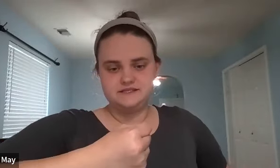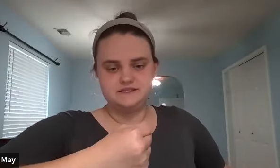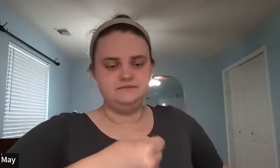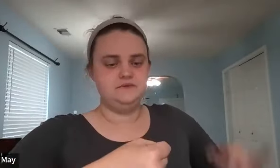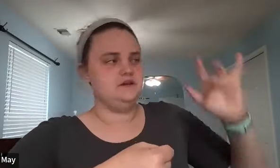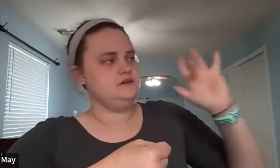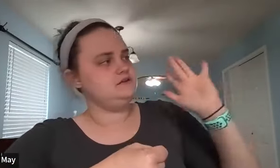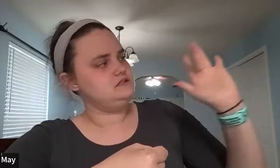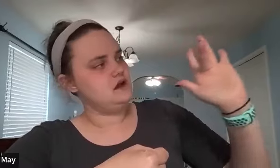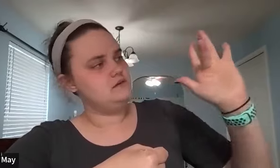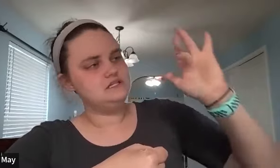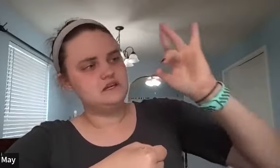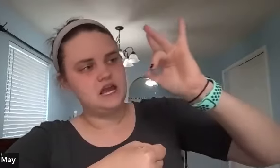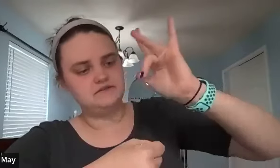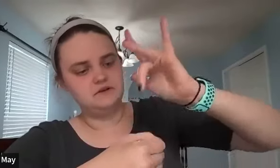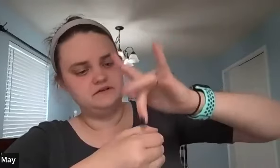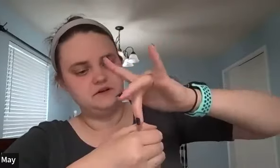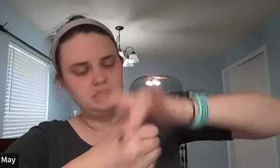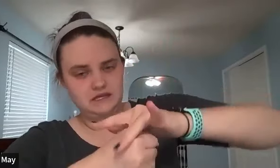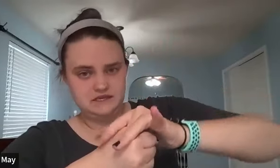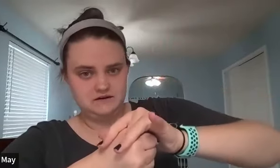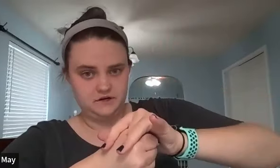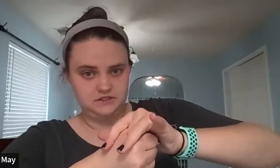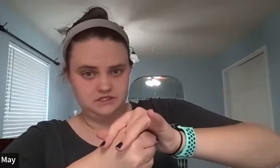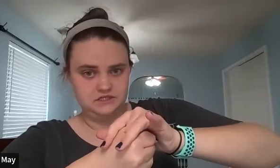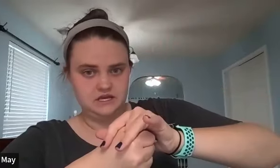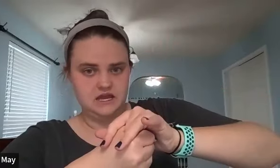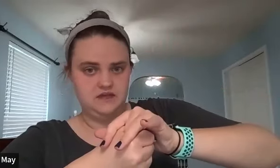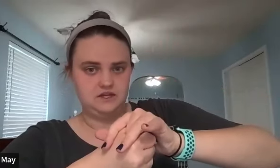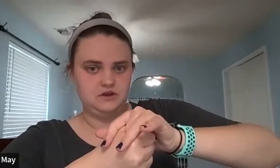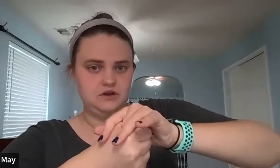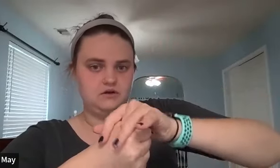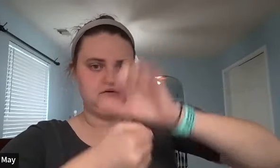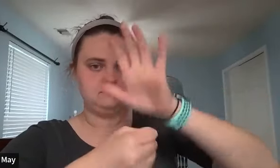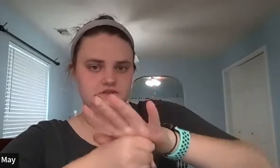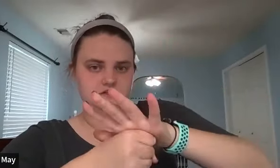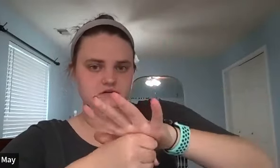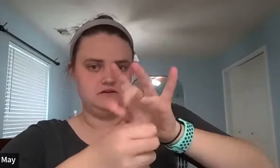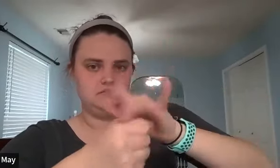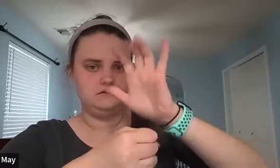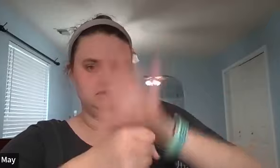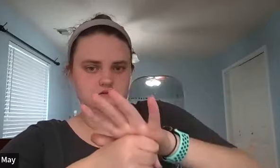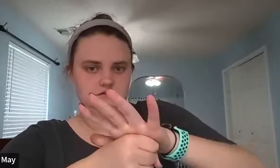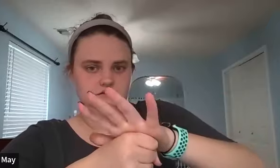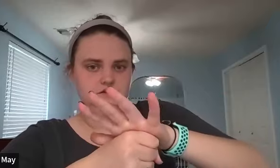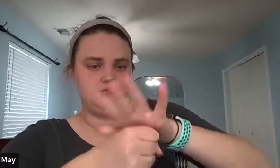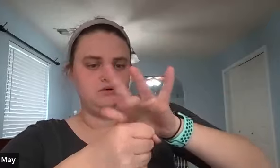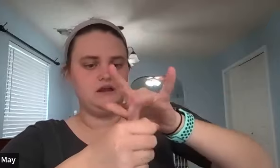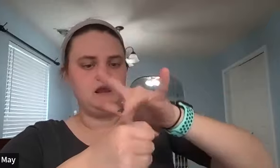fist. Your dominant is going to have the middle finger inside first. And then you go soda. You can pull it out.